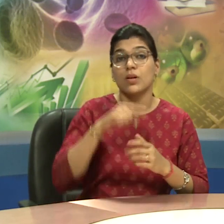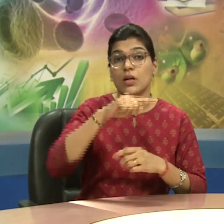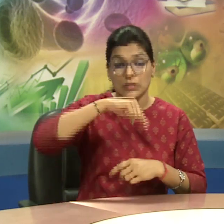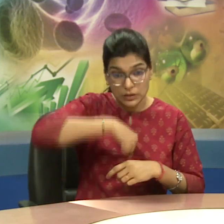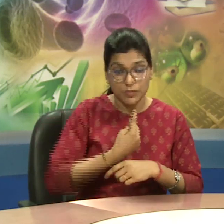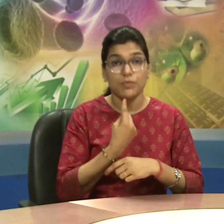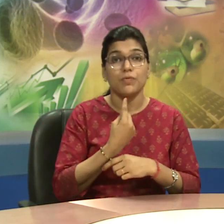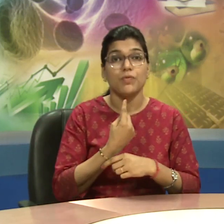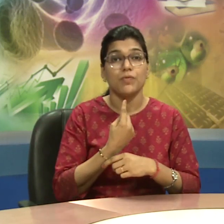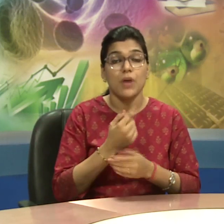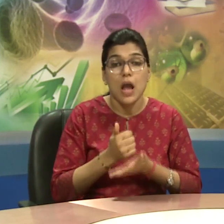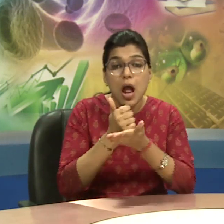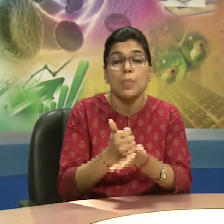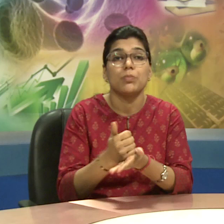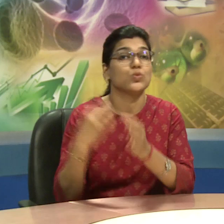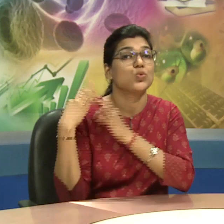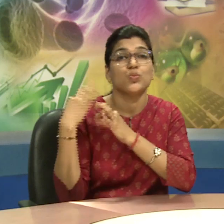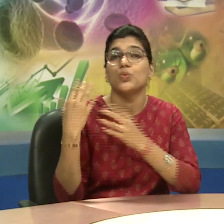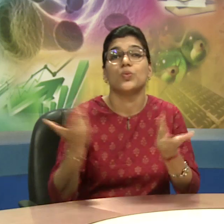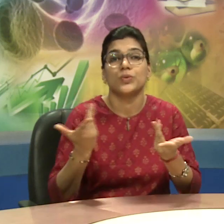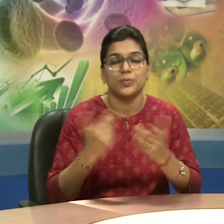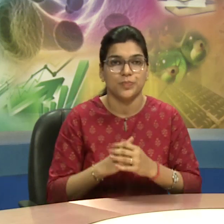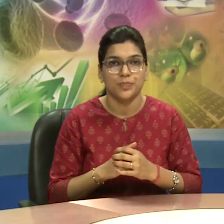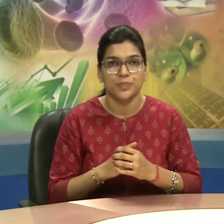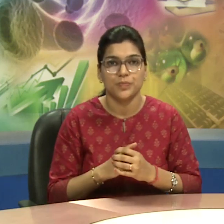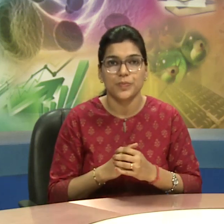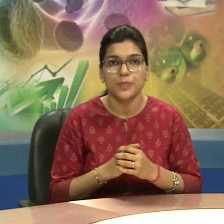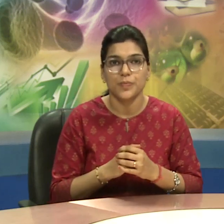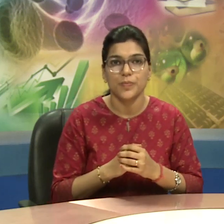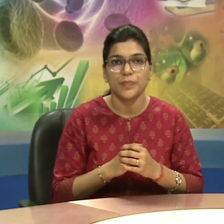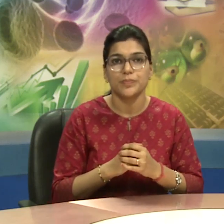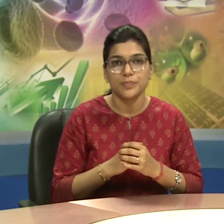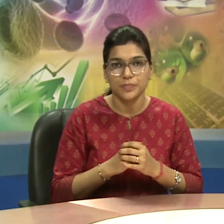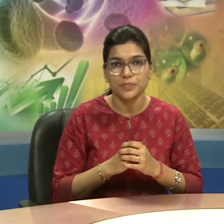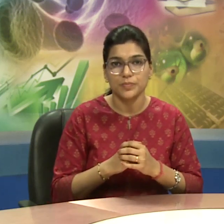Now we will explain all the 4 points in detail.